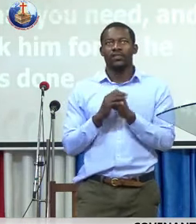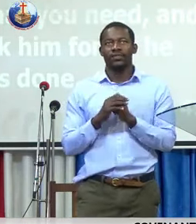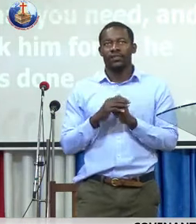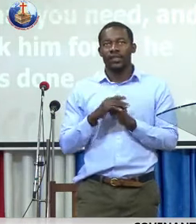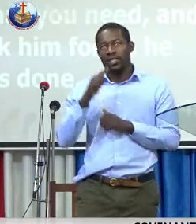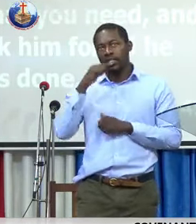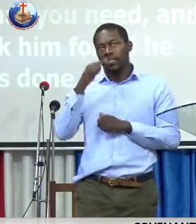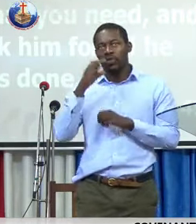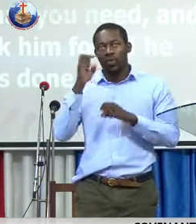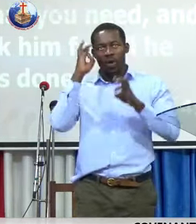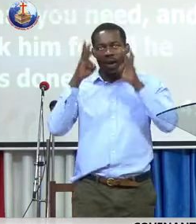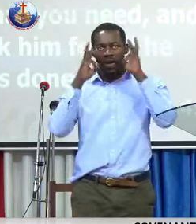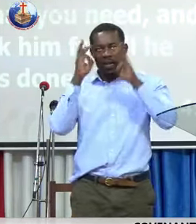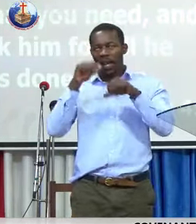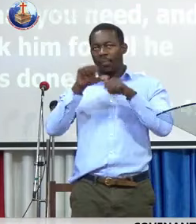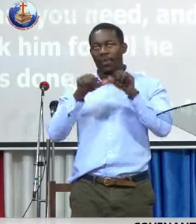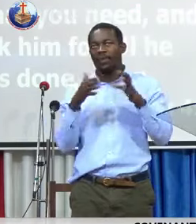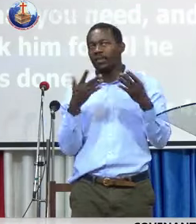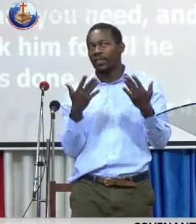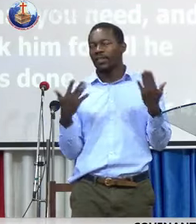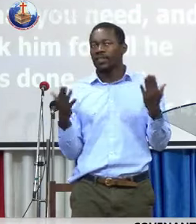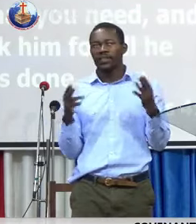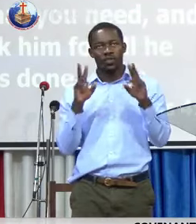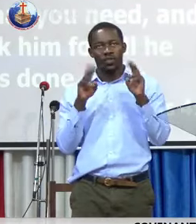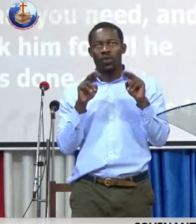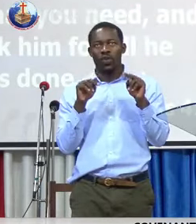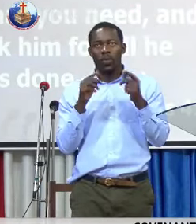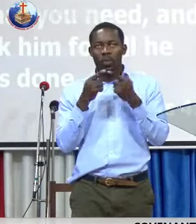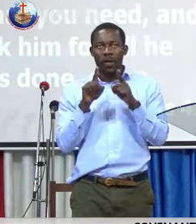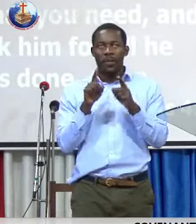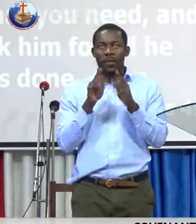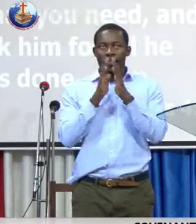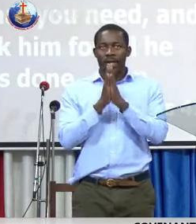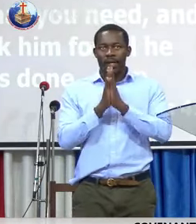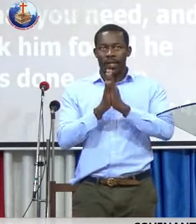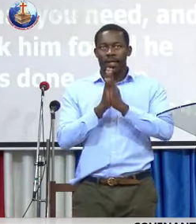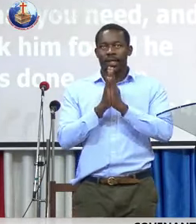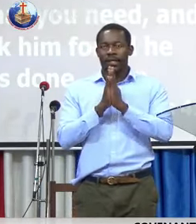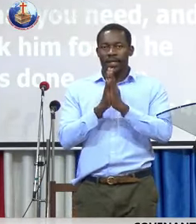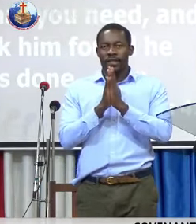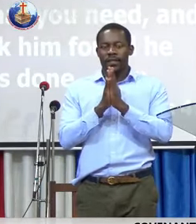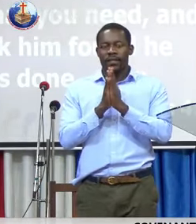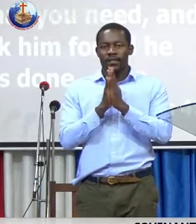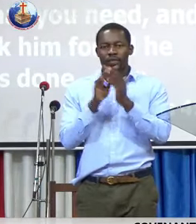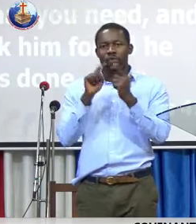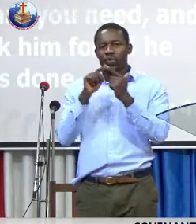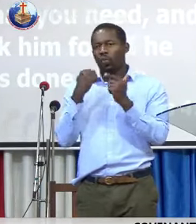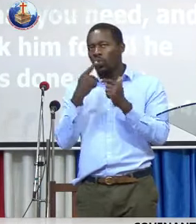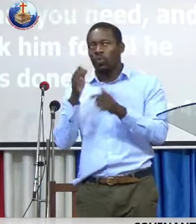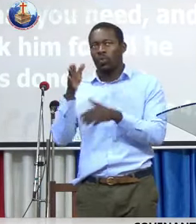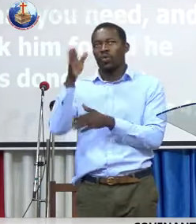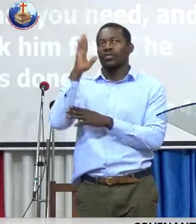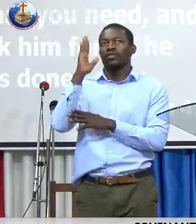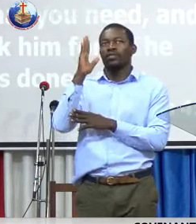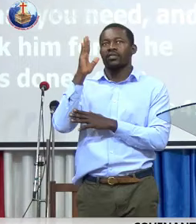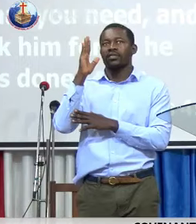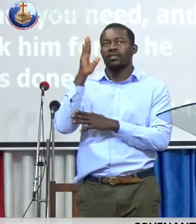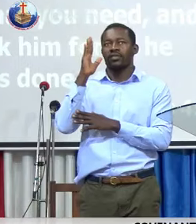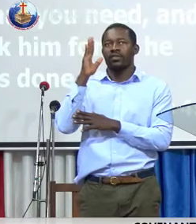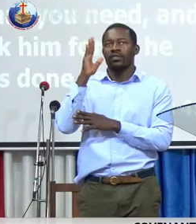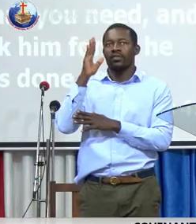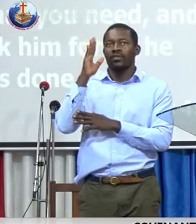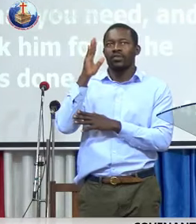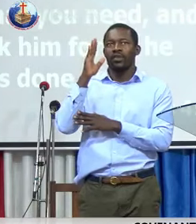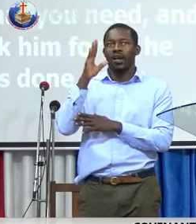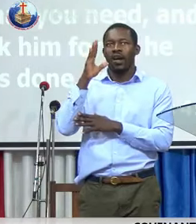na kutuambia kwamba tusiwe na shaka na lolote. It then tells us to commit our petitions to God in verse 7. Tunaambia tuombe na tupeane sala zetu kwa